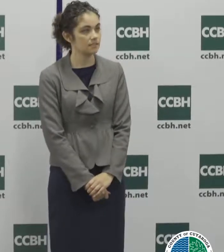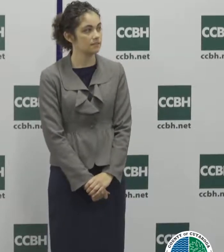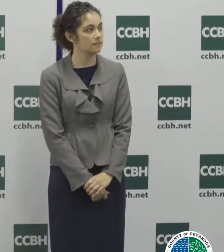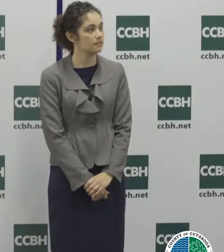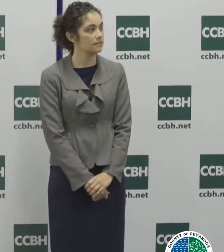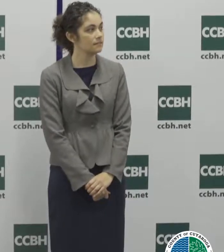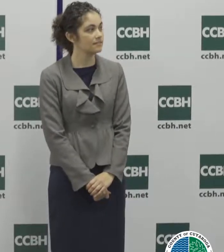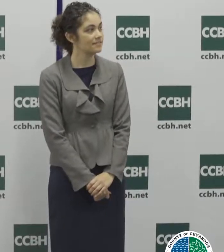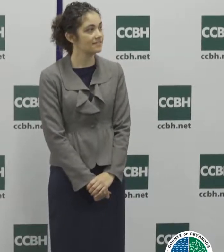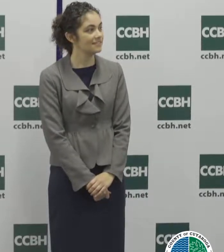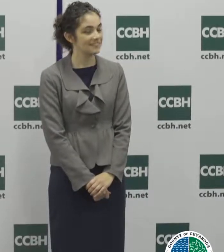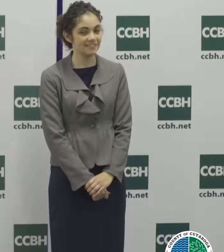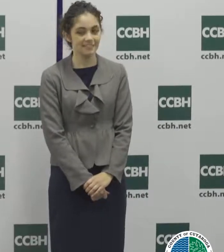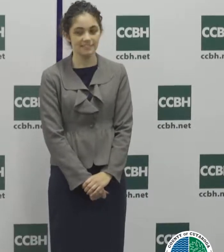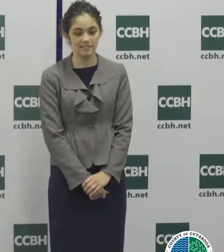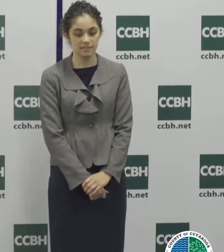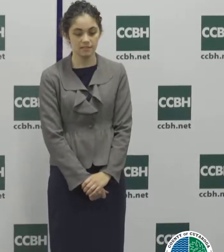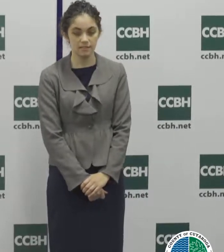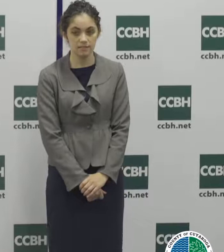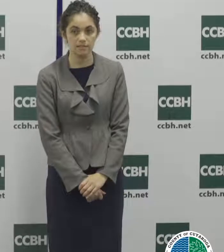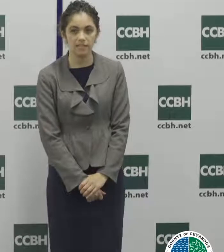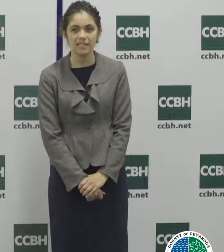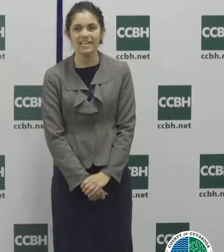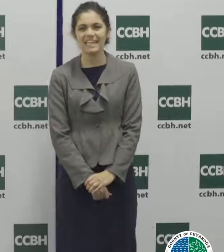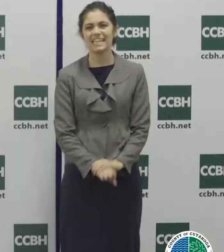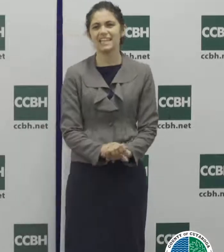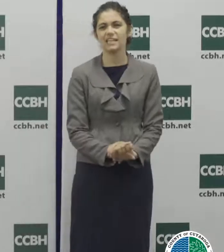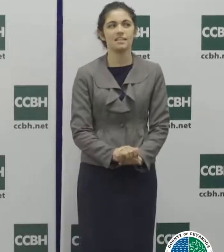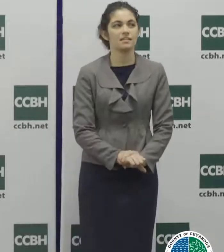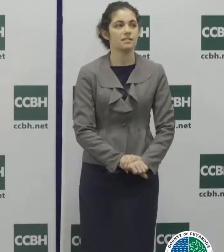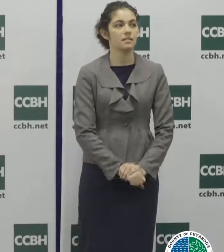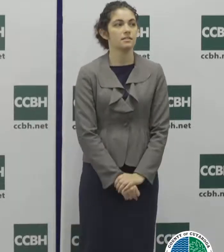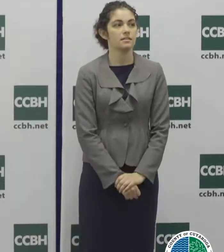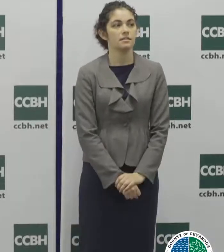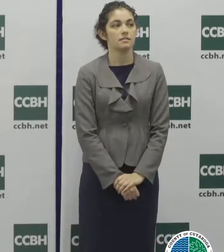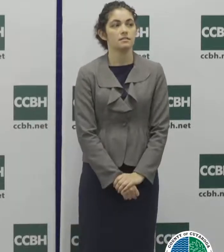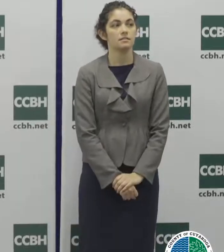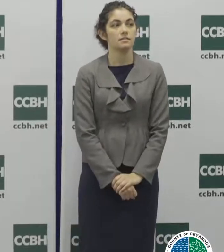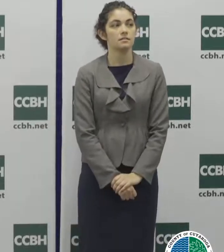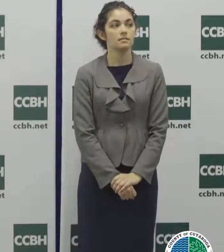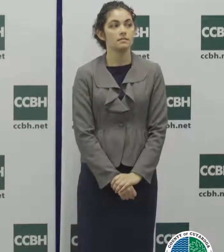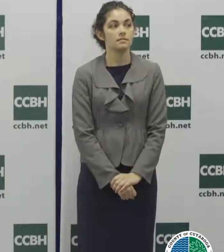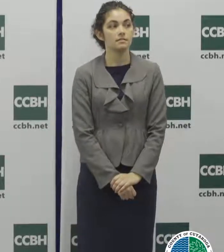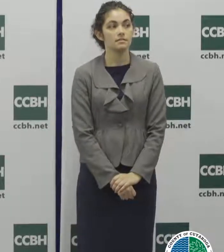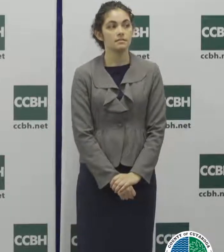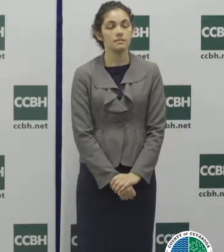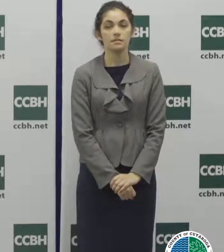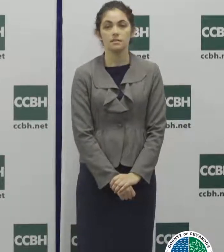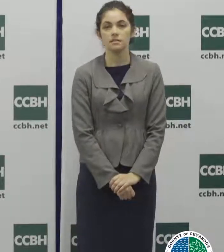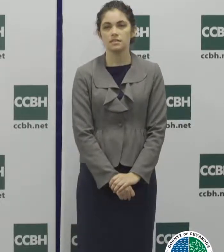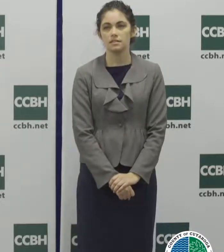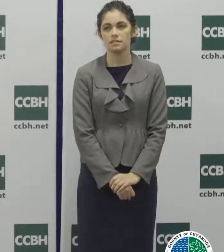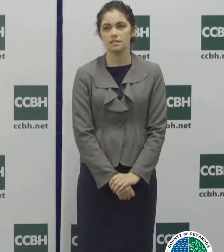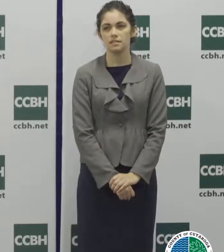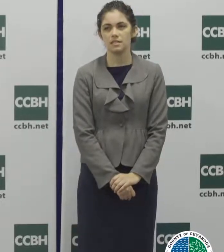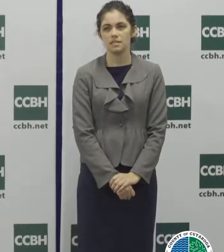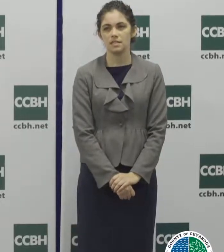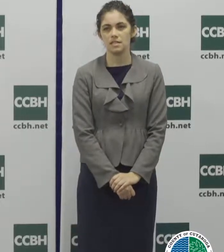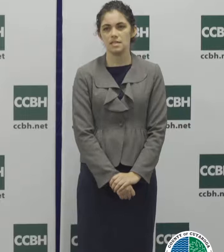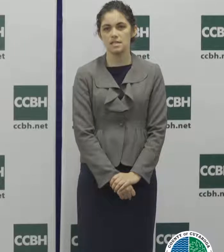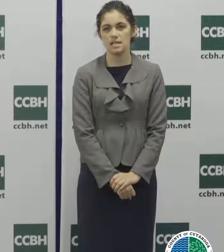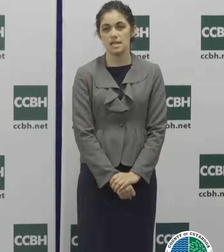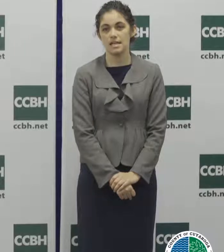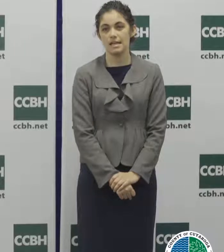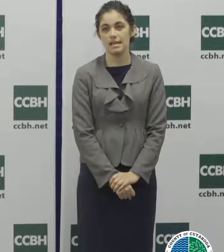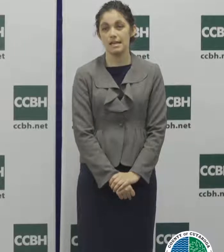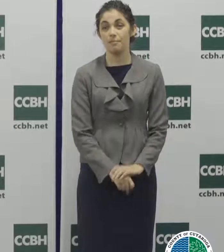There is proper social distance. Yes, properly. Yes. Thank you. It's very, your slides are so it's kind of high side